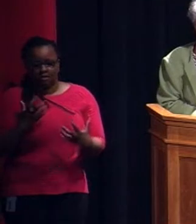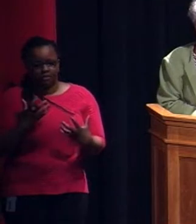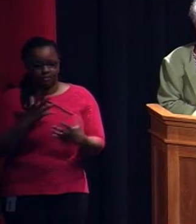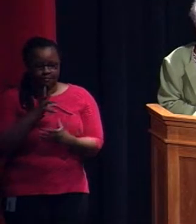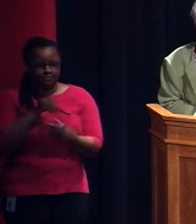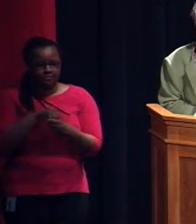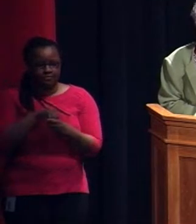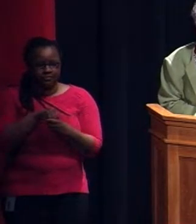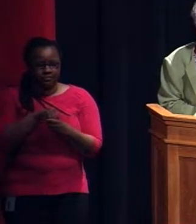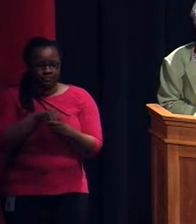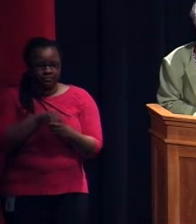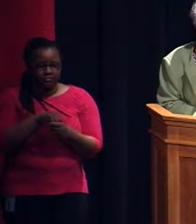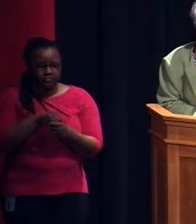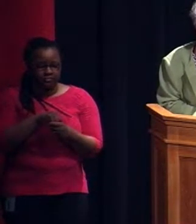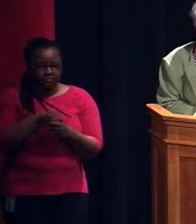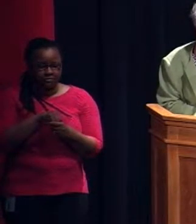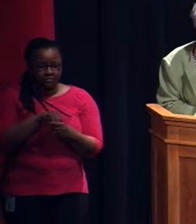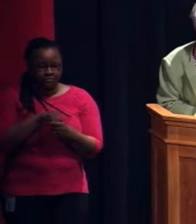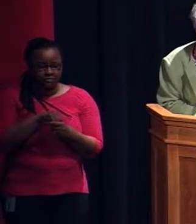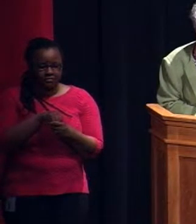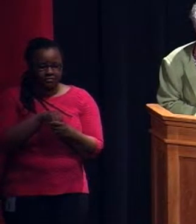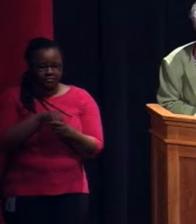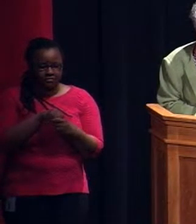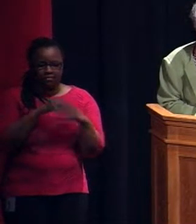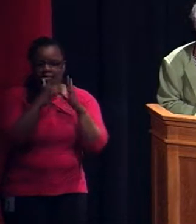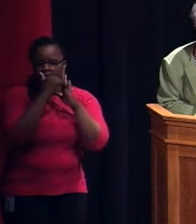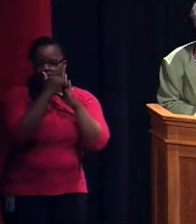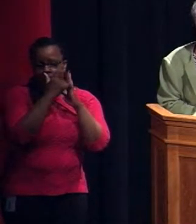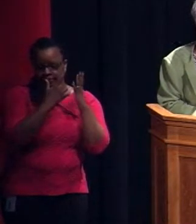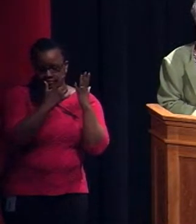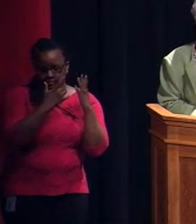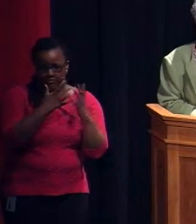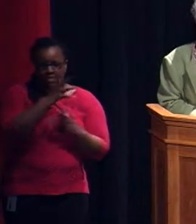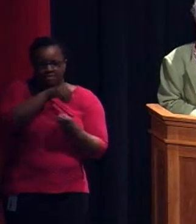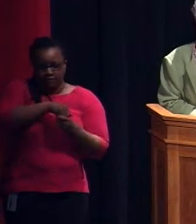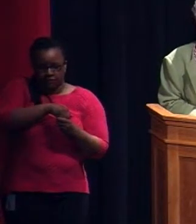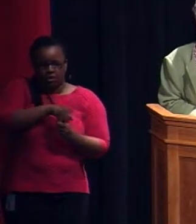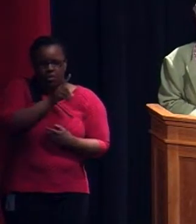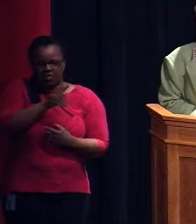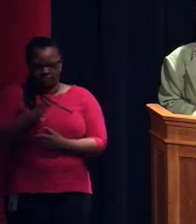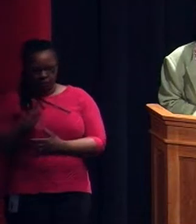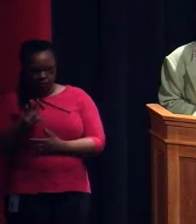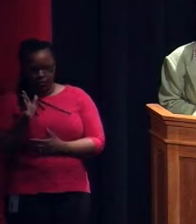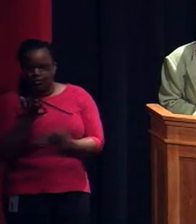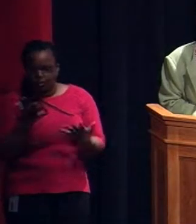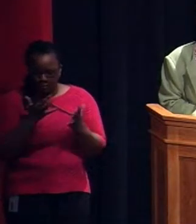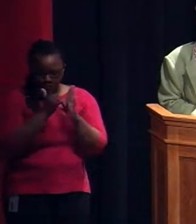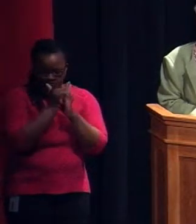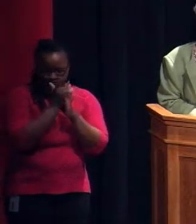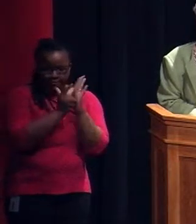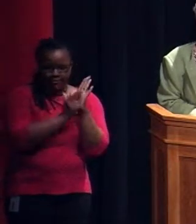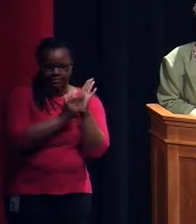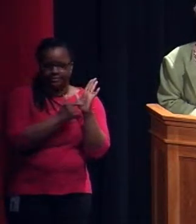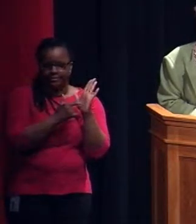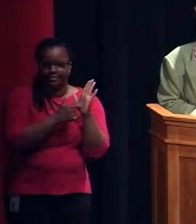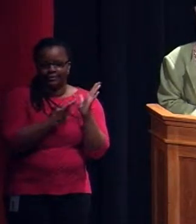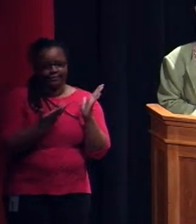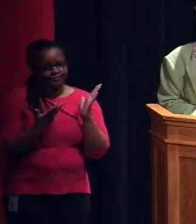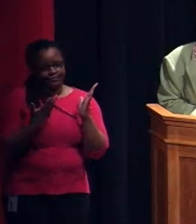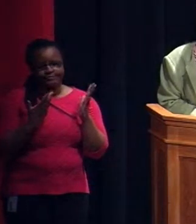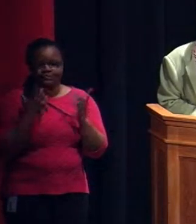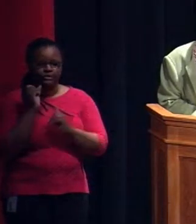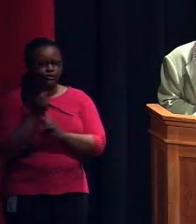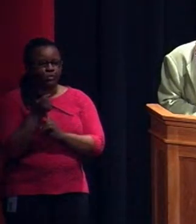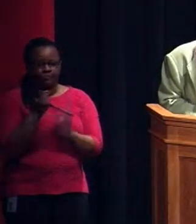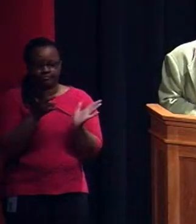four litigants, legal lawsuit filed, to transfer from